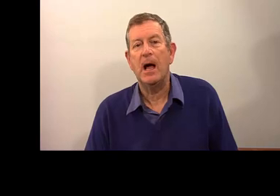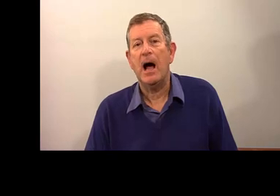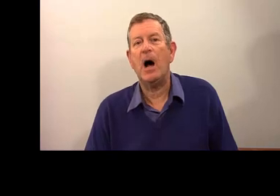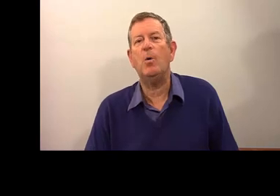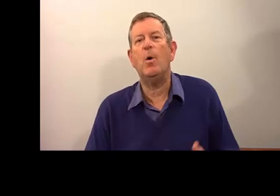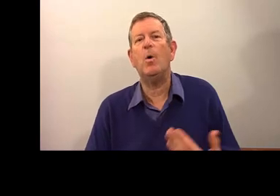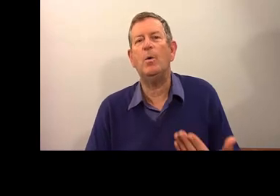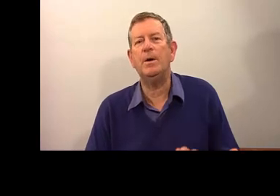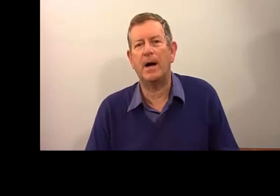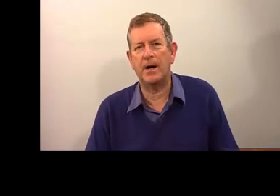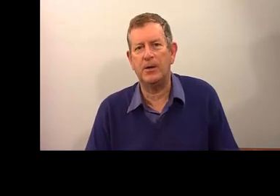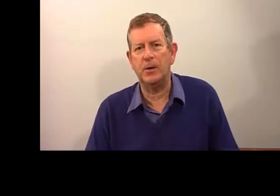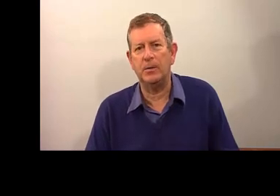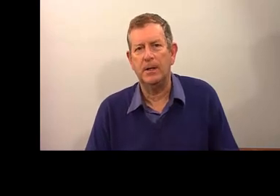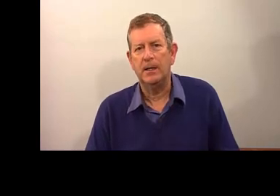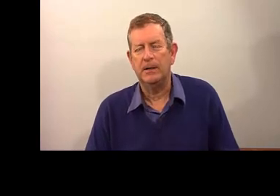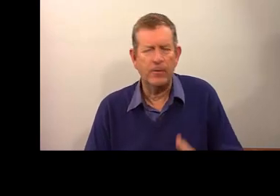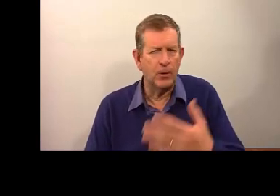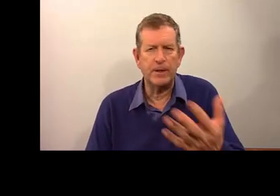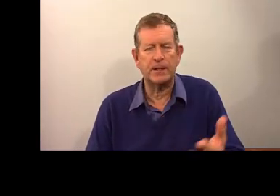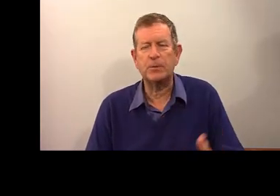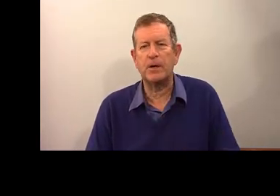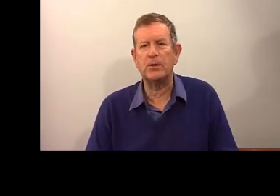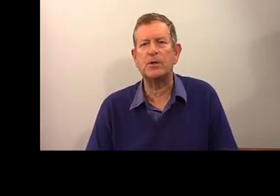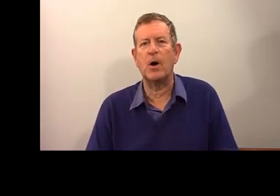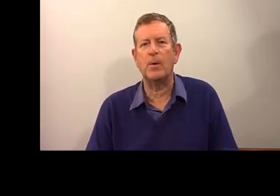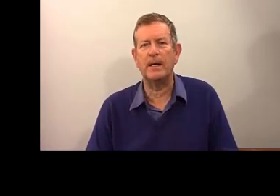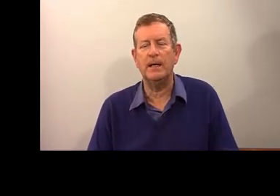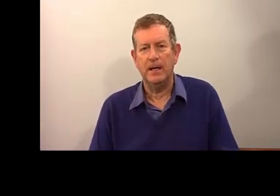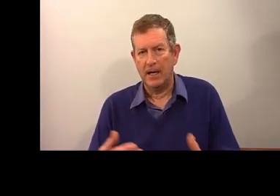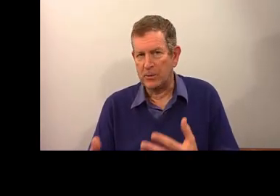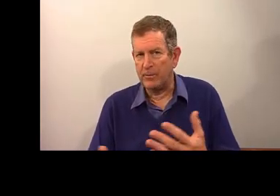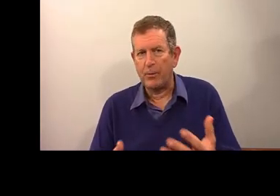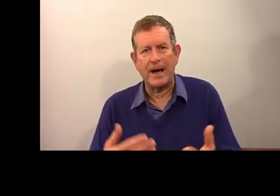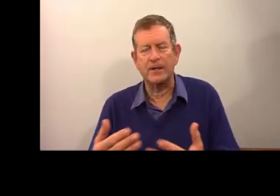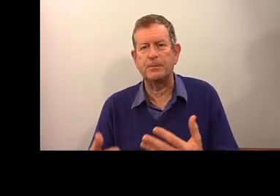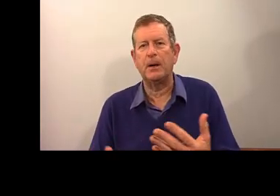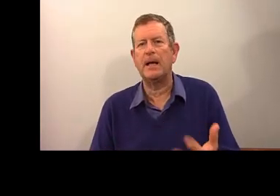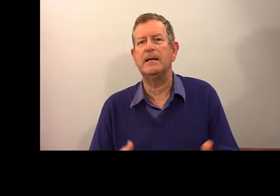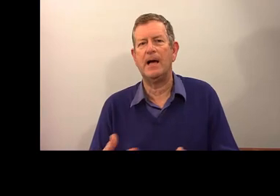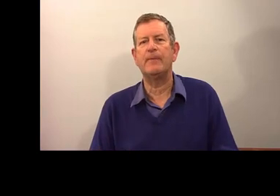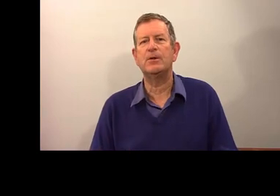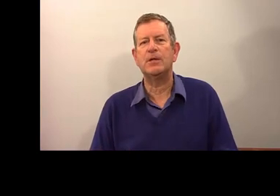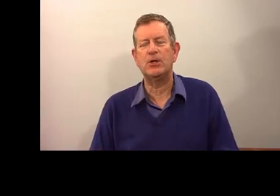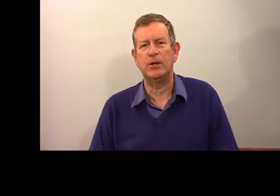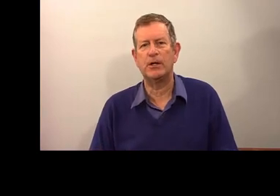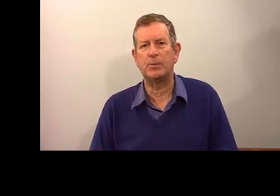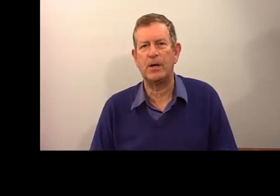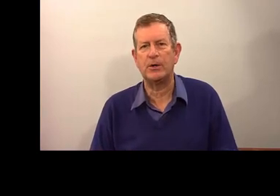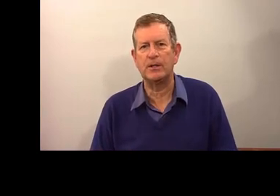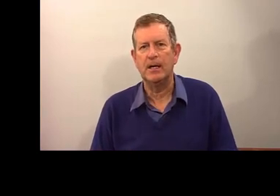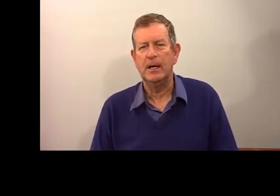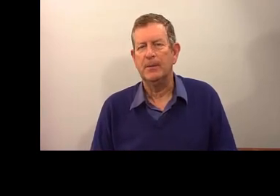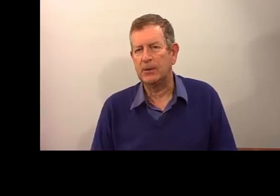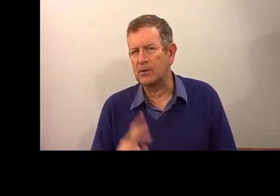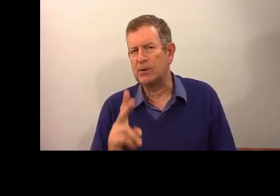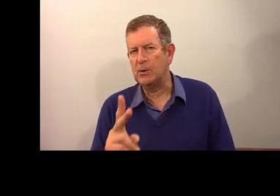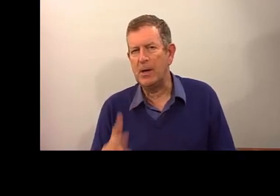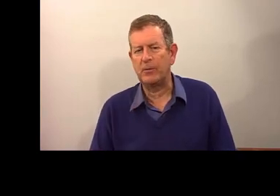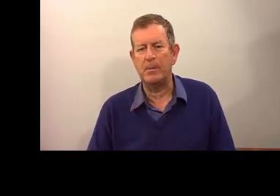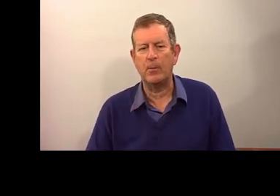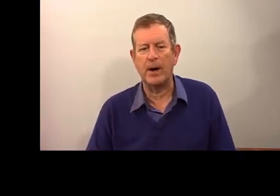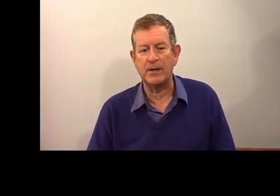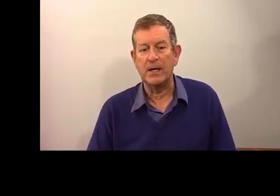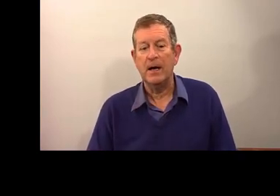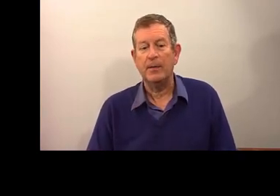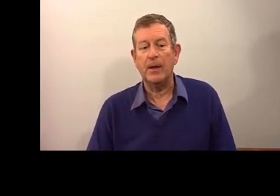two is, how old are you? You've heard these expressions already as we've practiced polite conversational expressions. But those are two